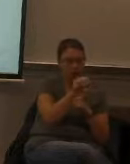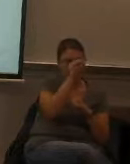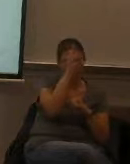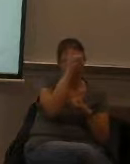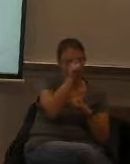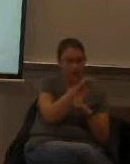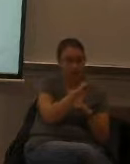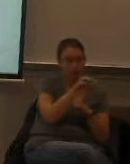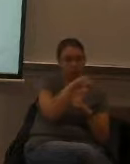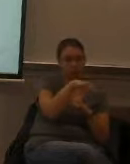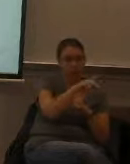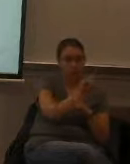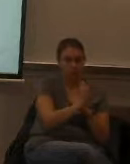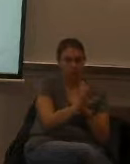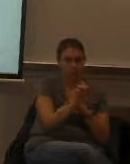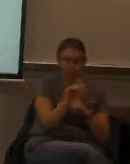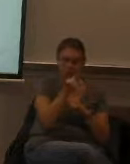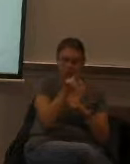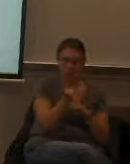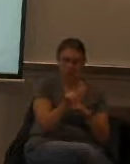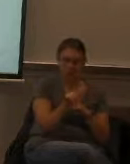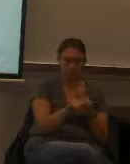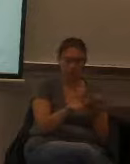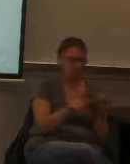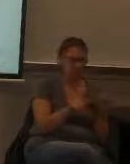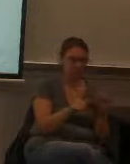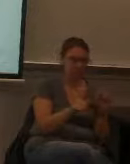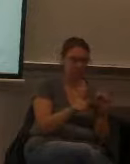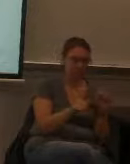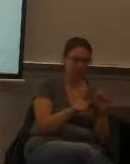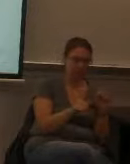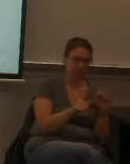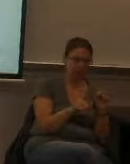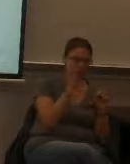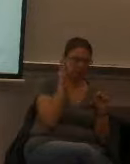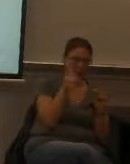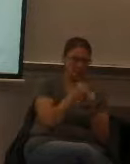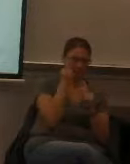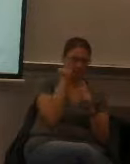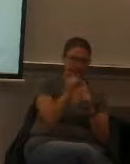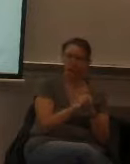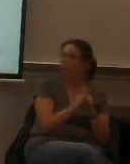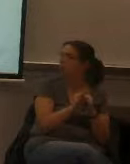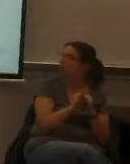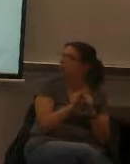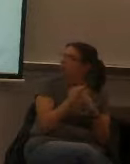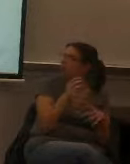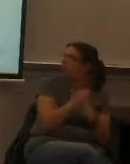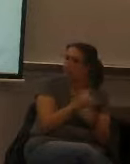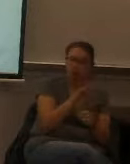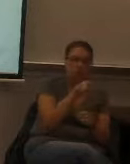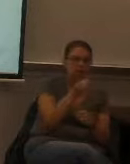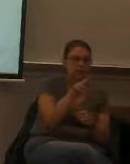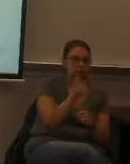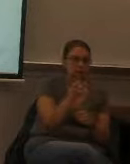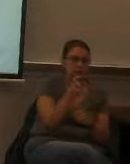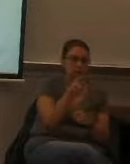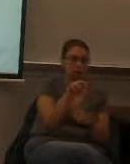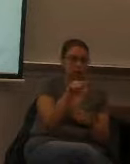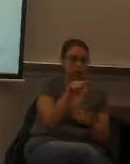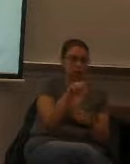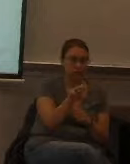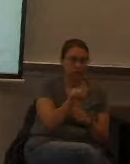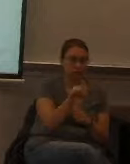of aquatic ecology. And Lindeman came up with this idea of getting the flux rates